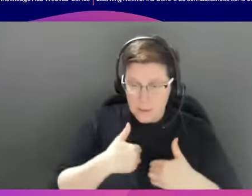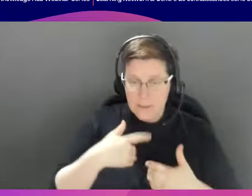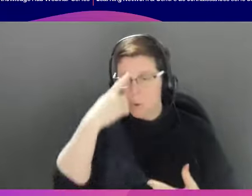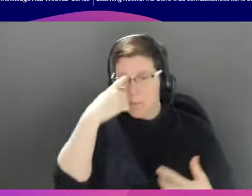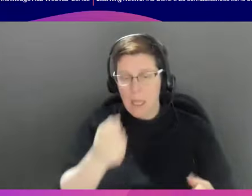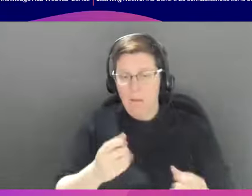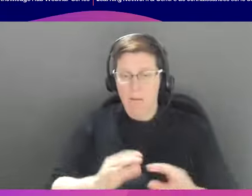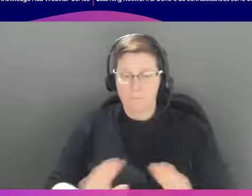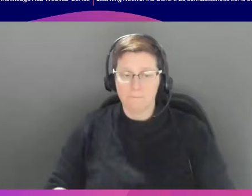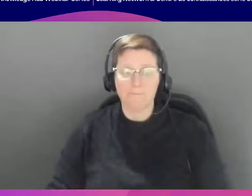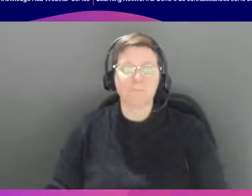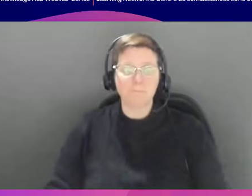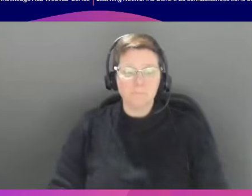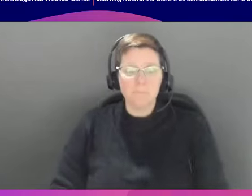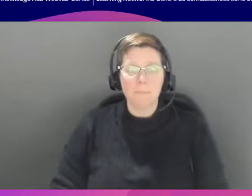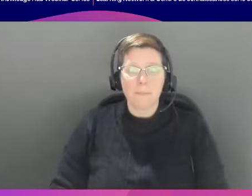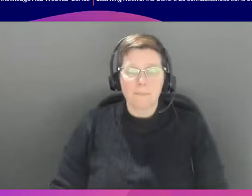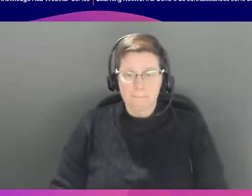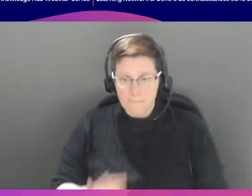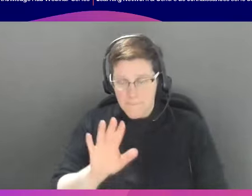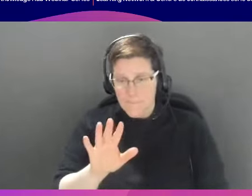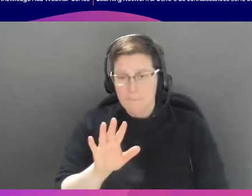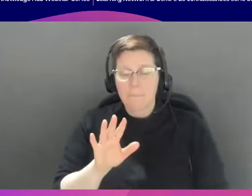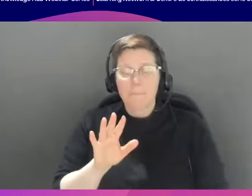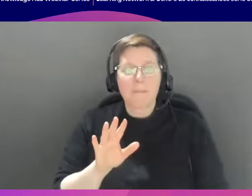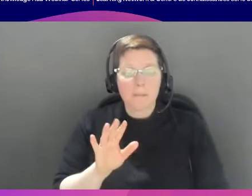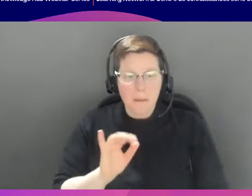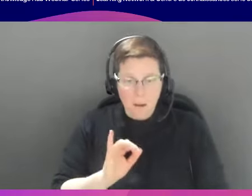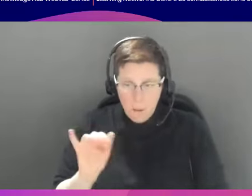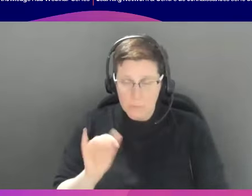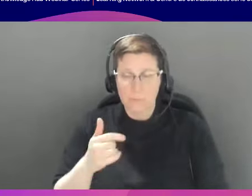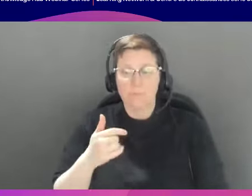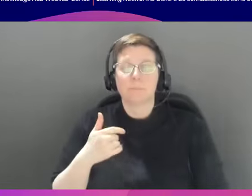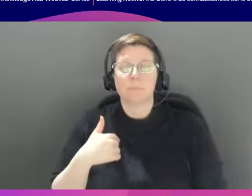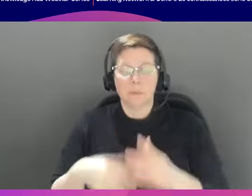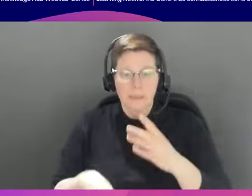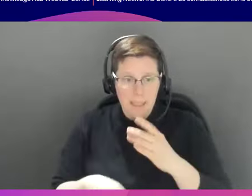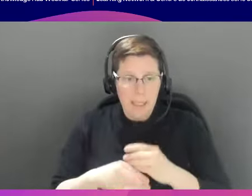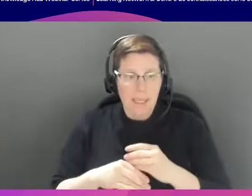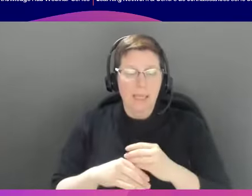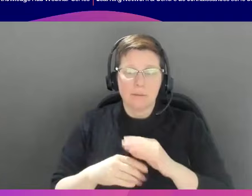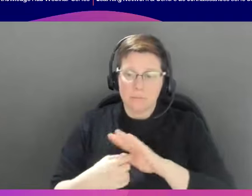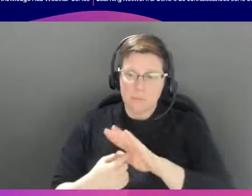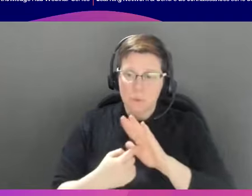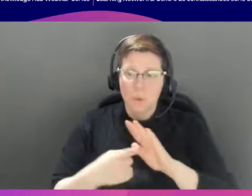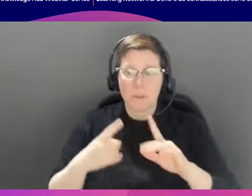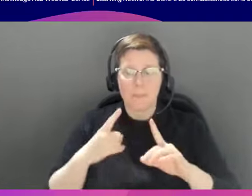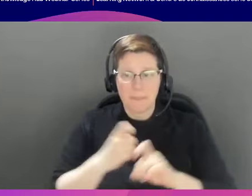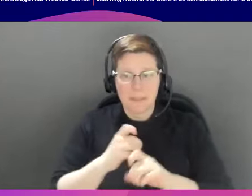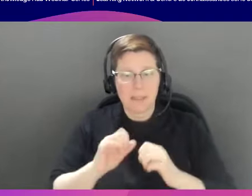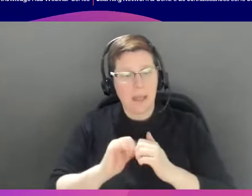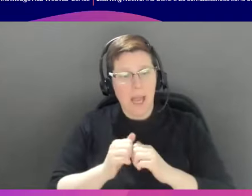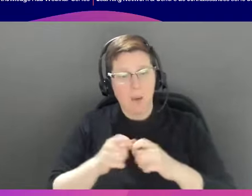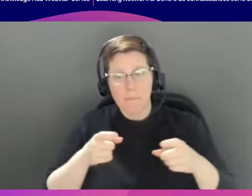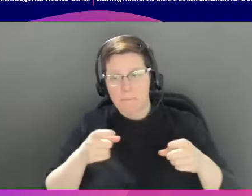health. In addition to these dimensions, I also want to highlight the complexity and the tensions of how we manage the